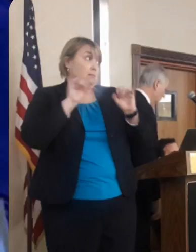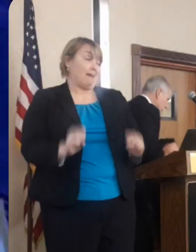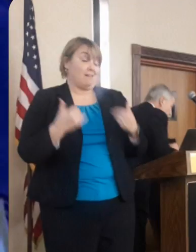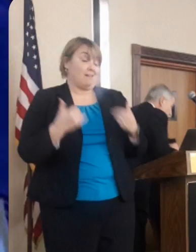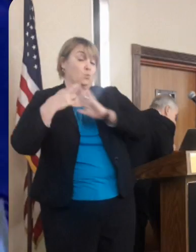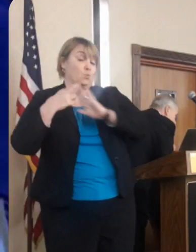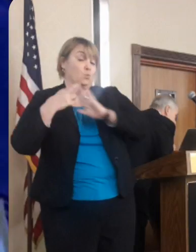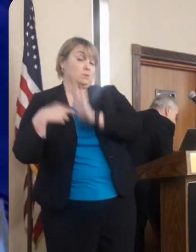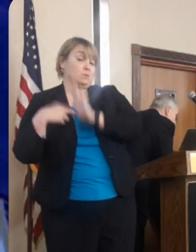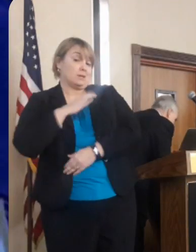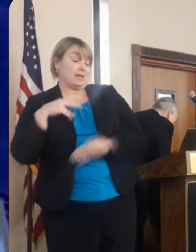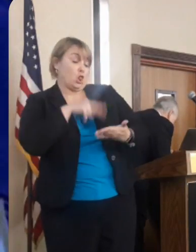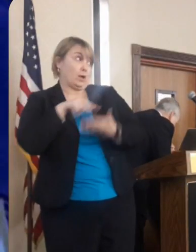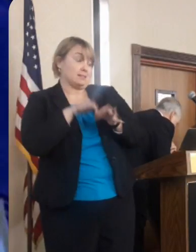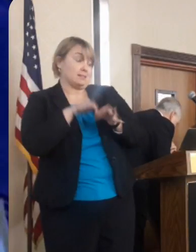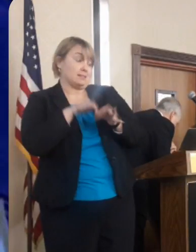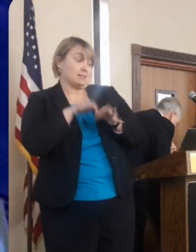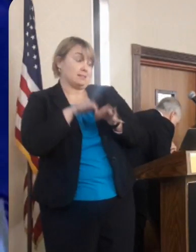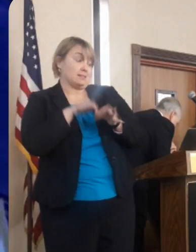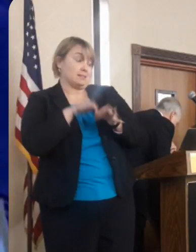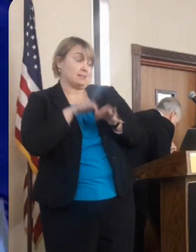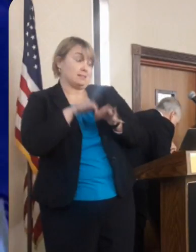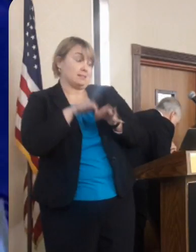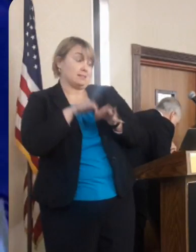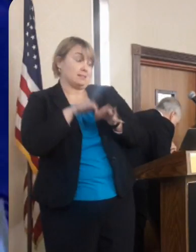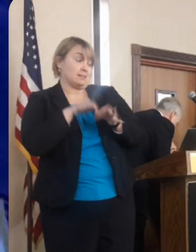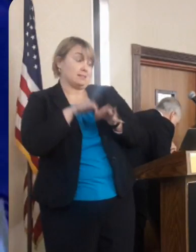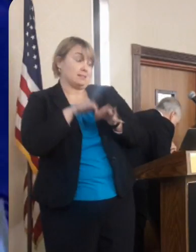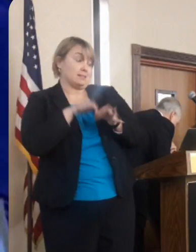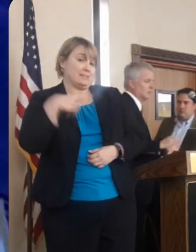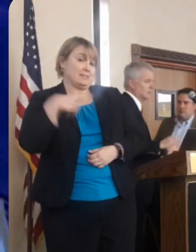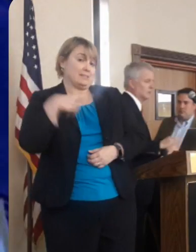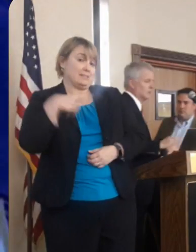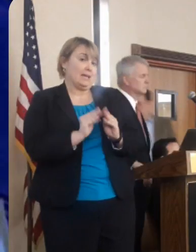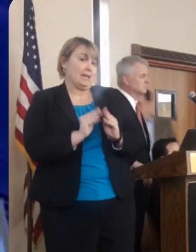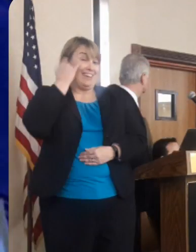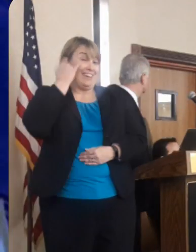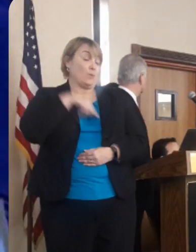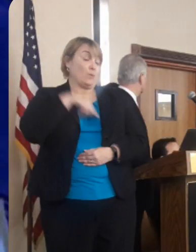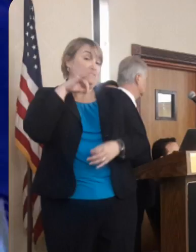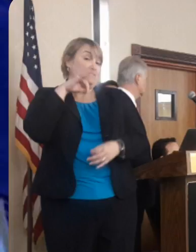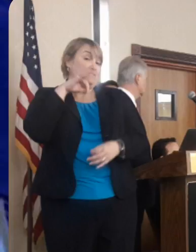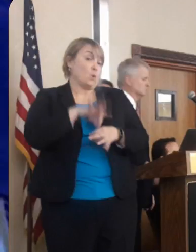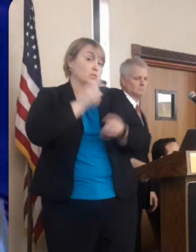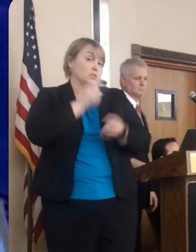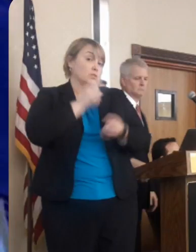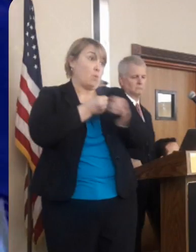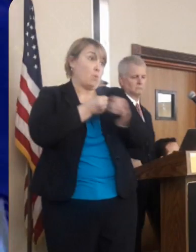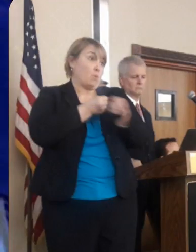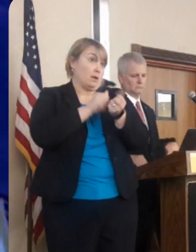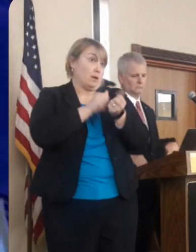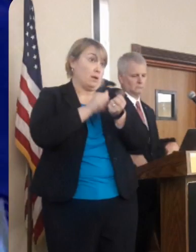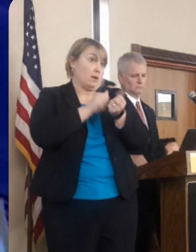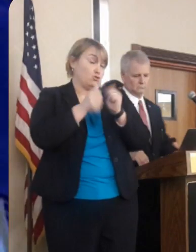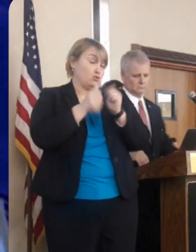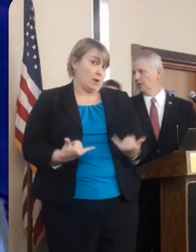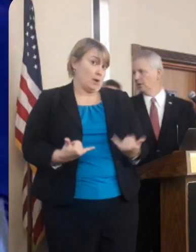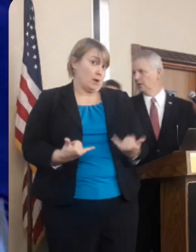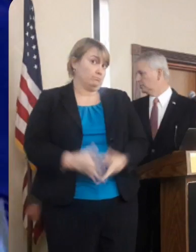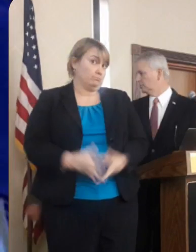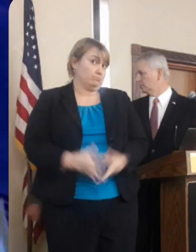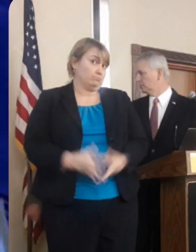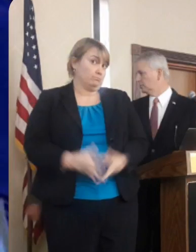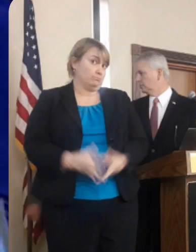go ahead and vote for this change now. And I would put that to the